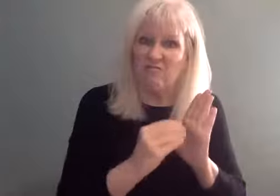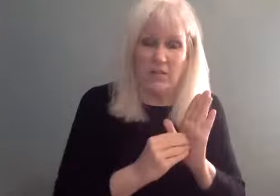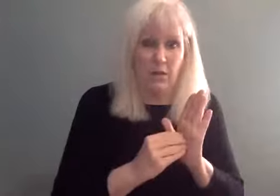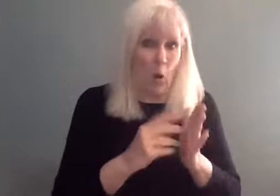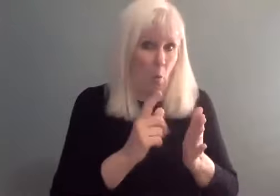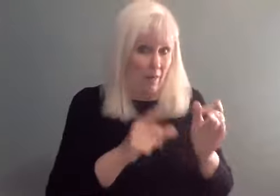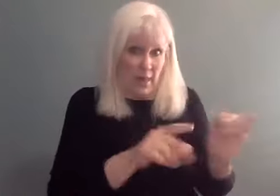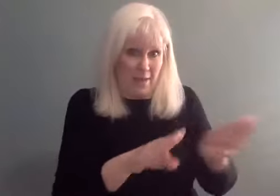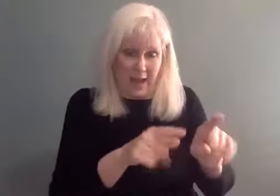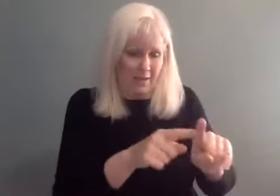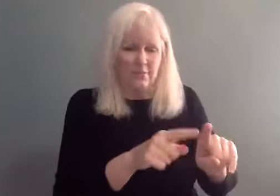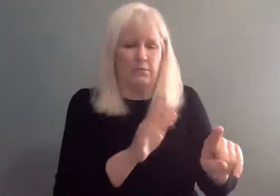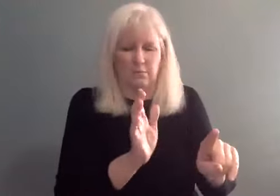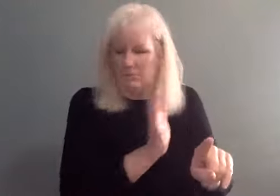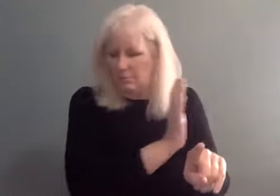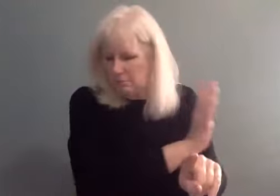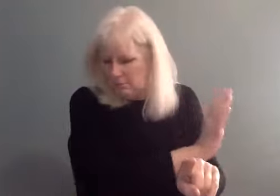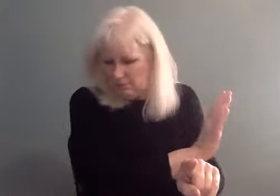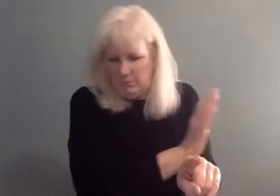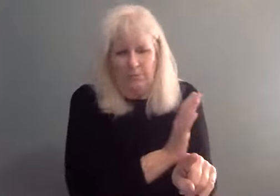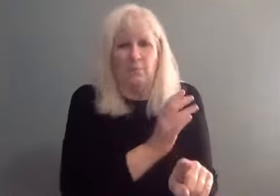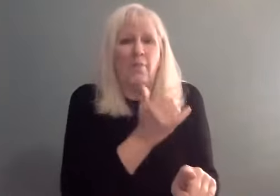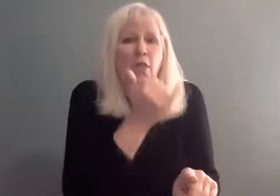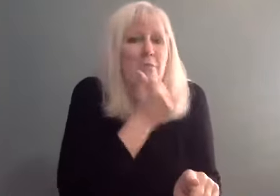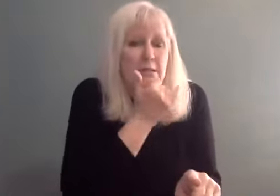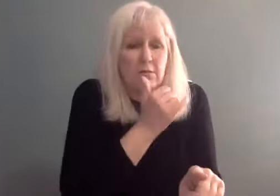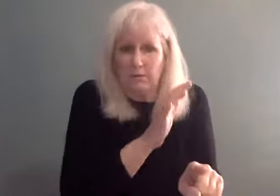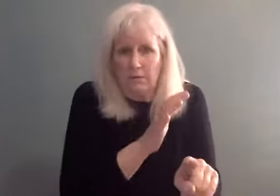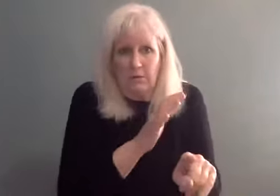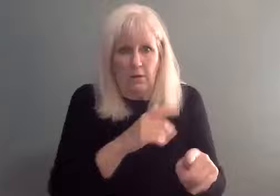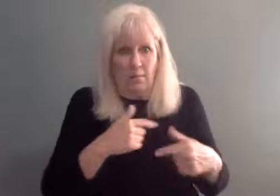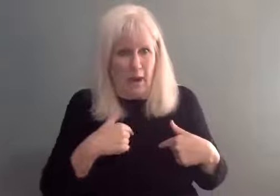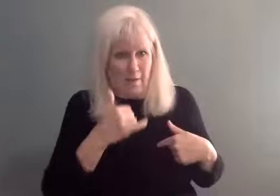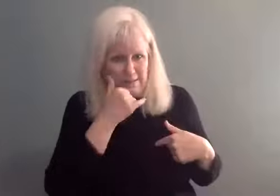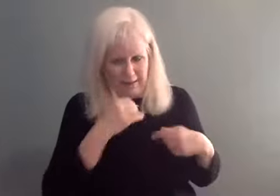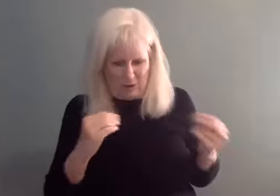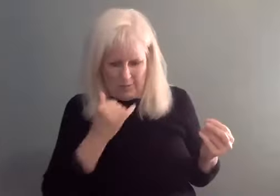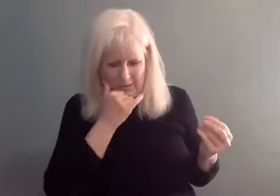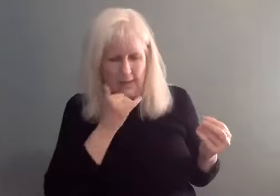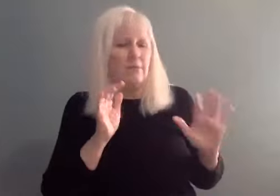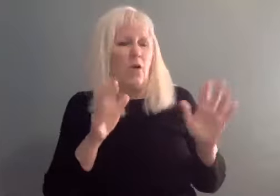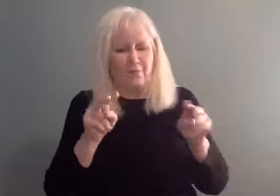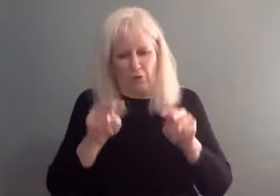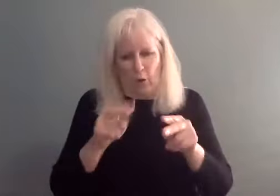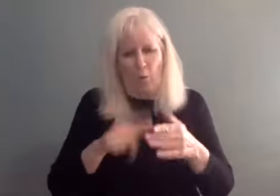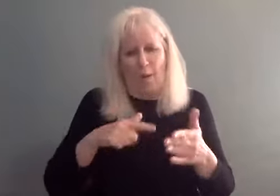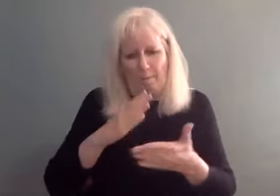done me wrong, all of that, my mistakes. I didn't have any, and we had to start. And my father was